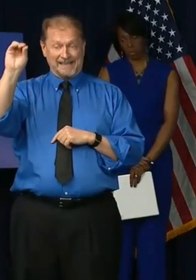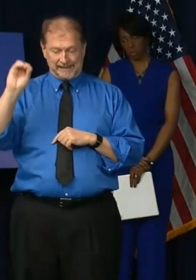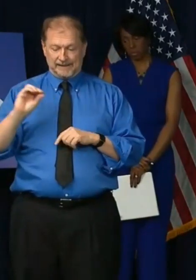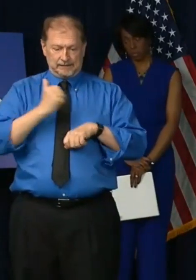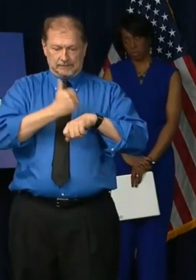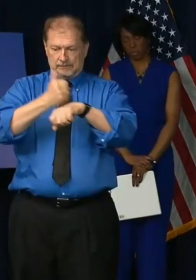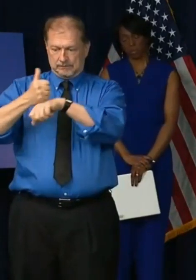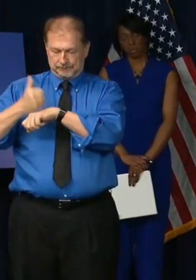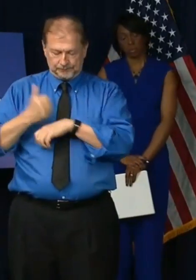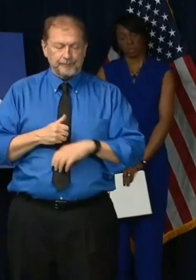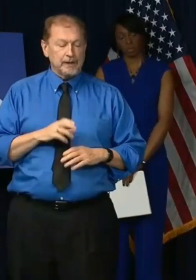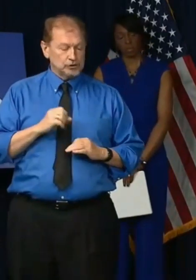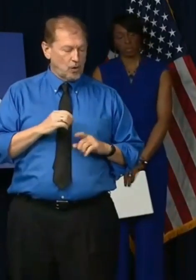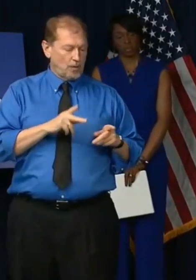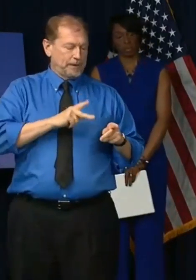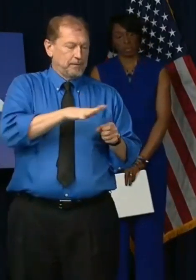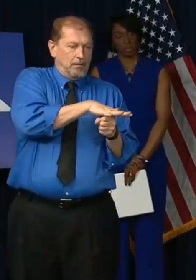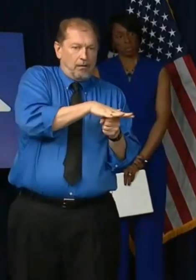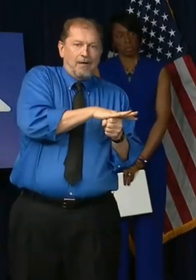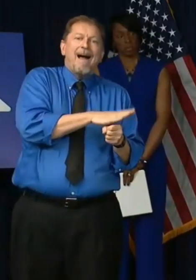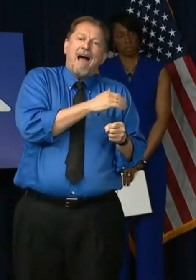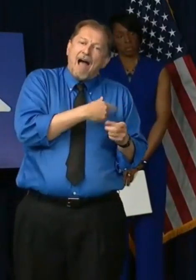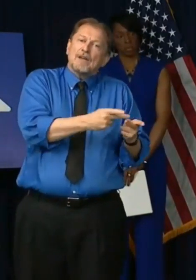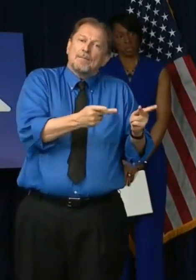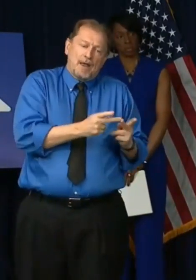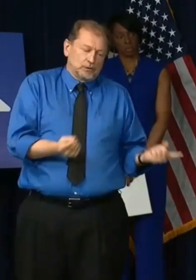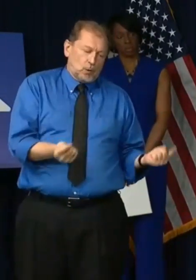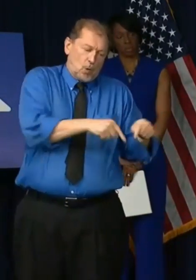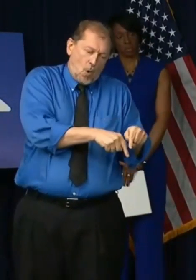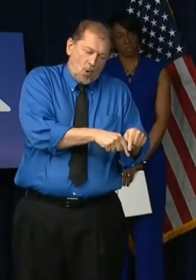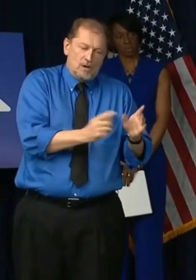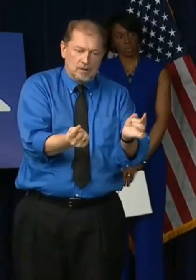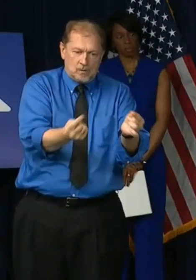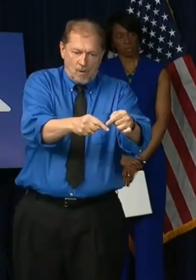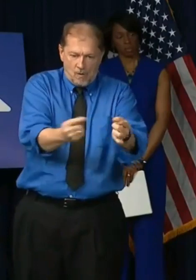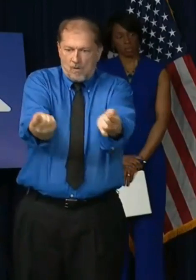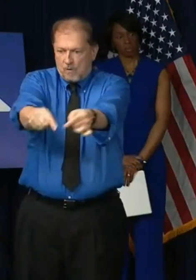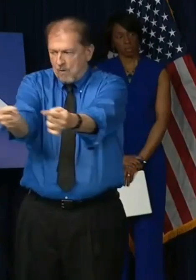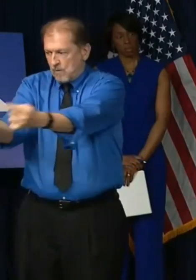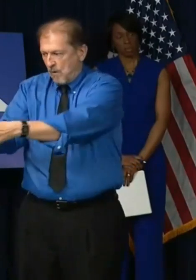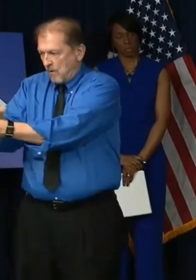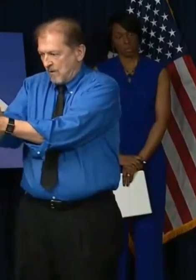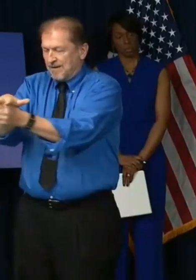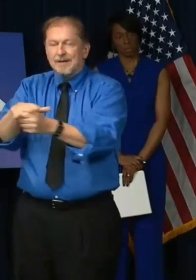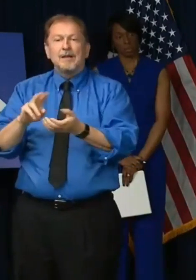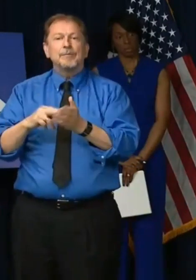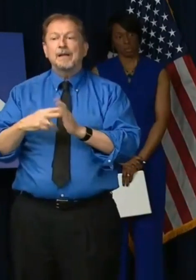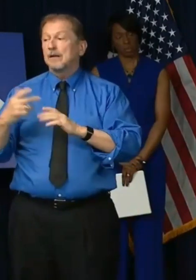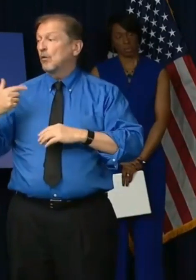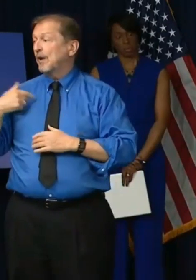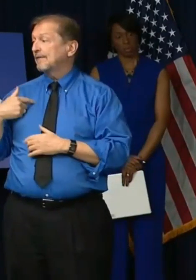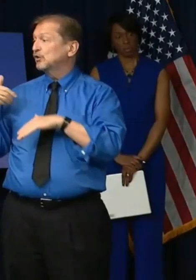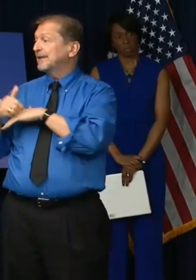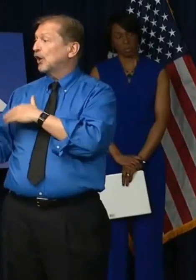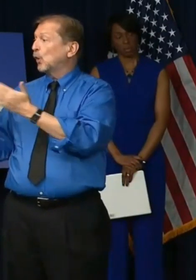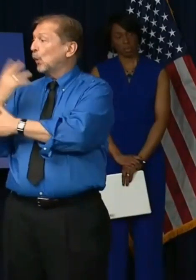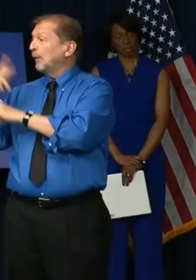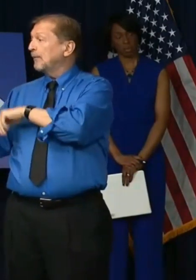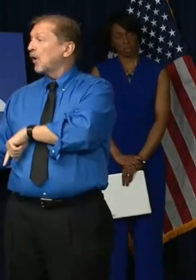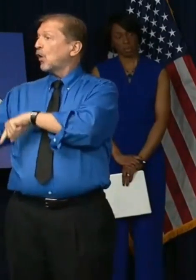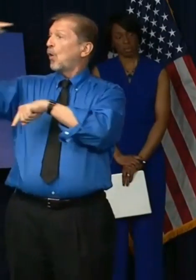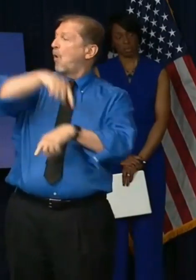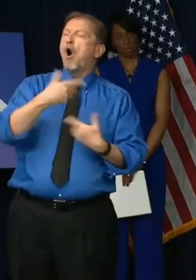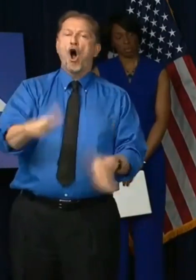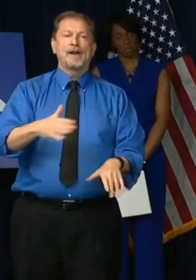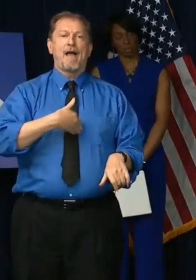this. But it significantly expands our ability to touch the communities where we've got vulnerability.